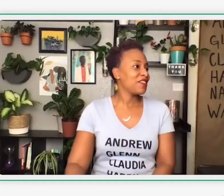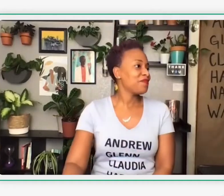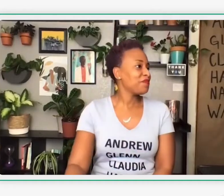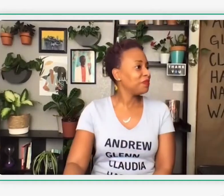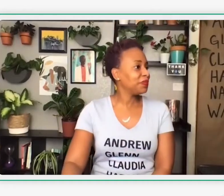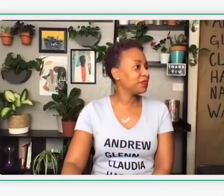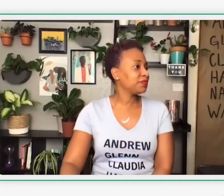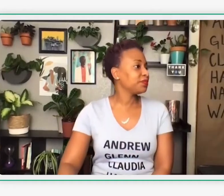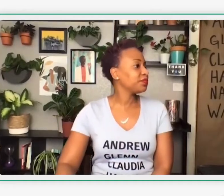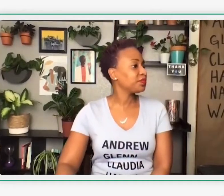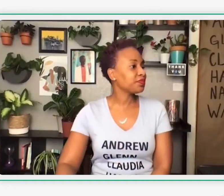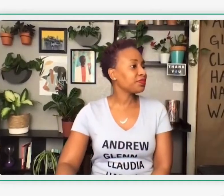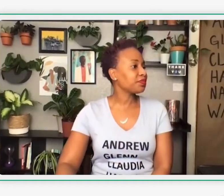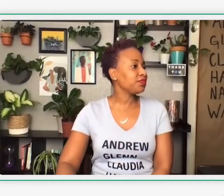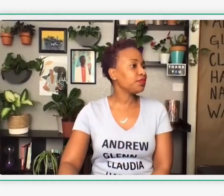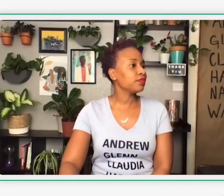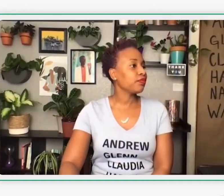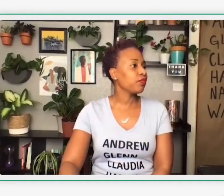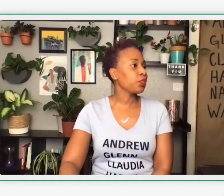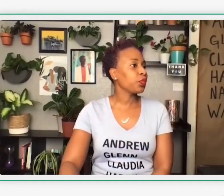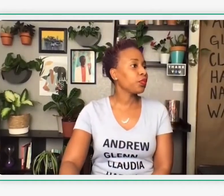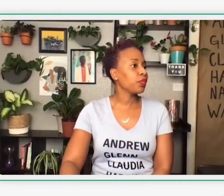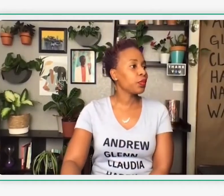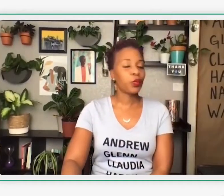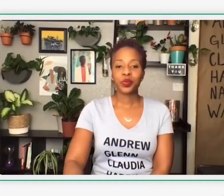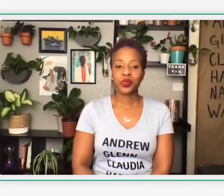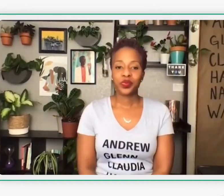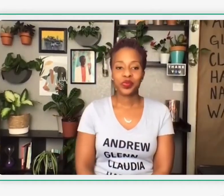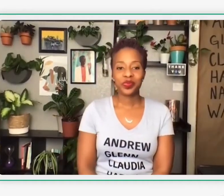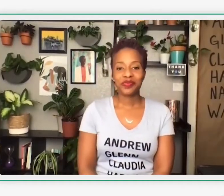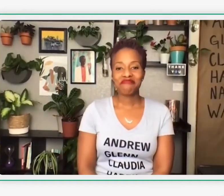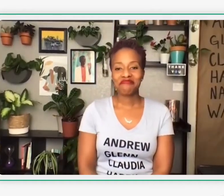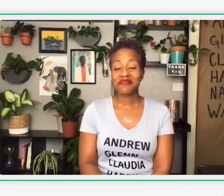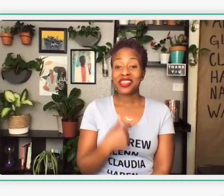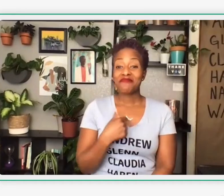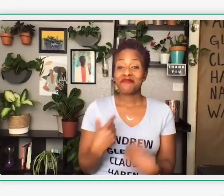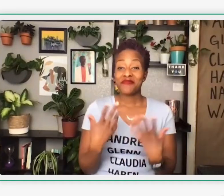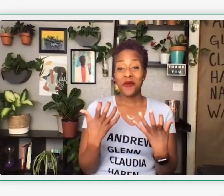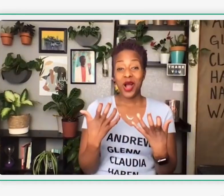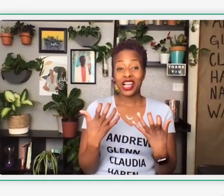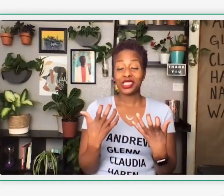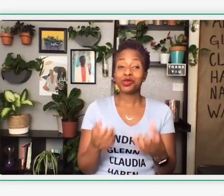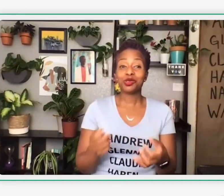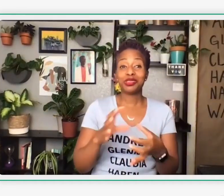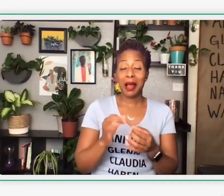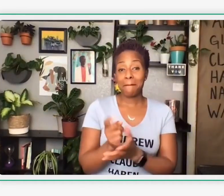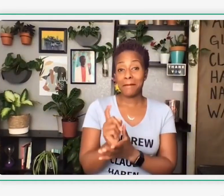click the link and vote on that question, and it will prioritize that question to the top.